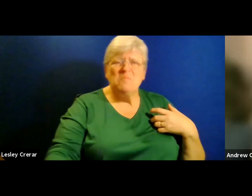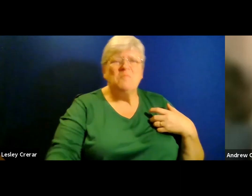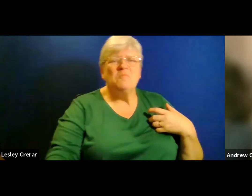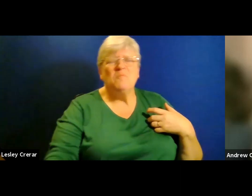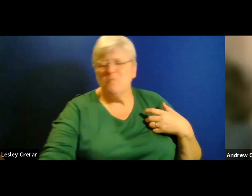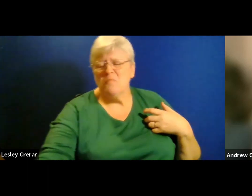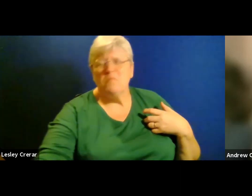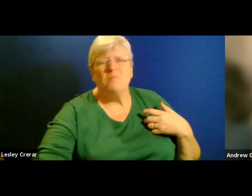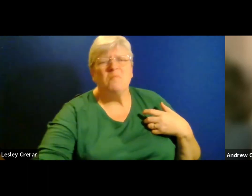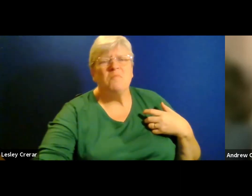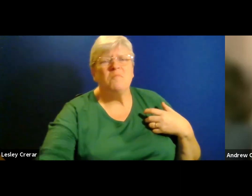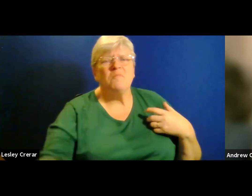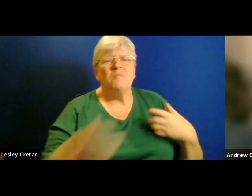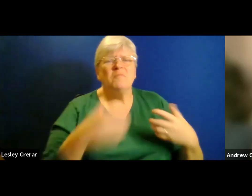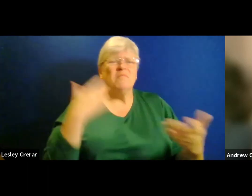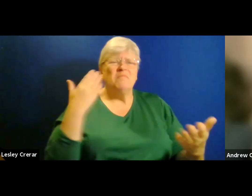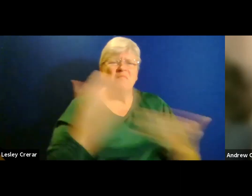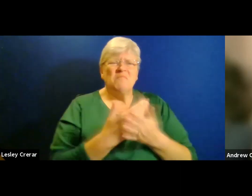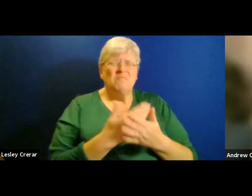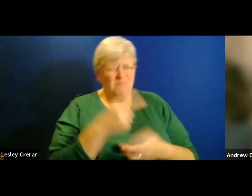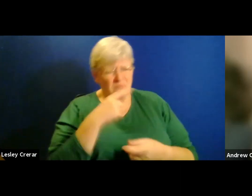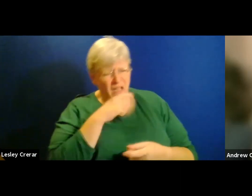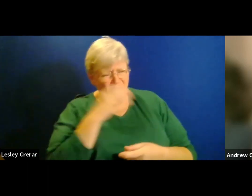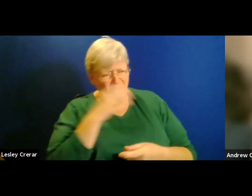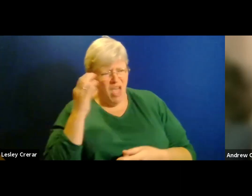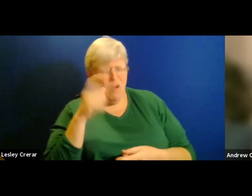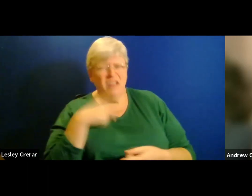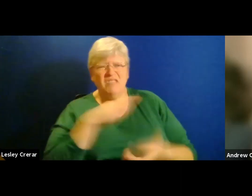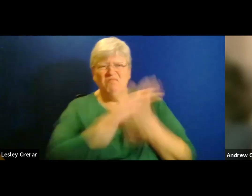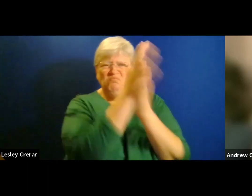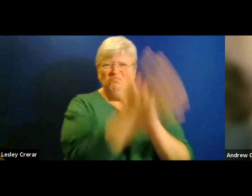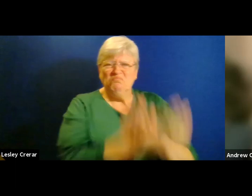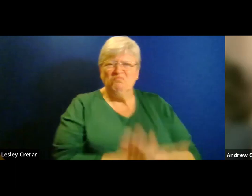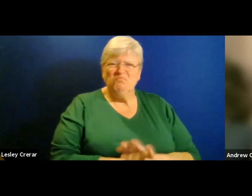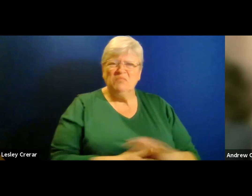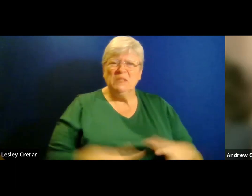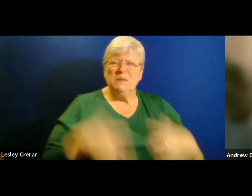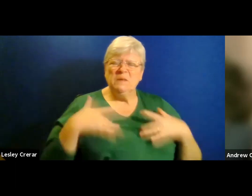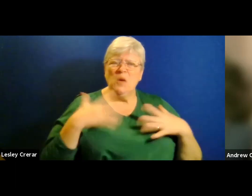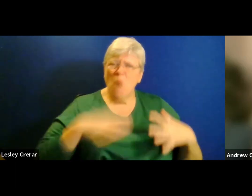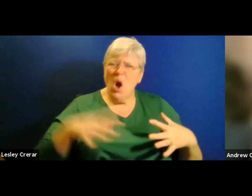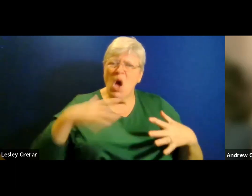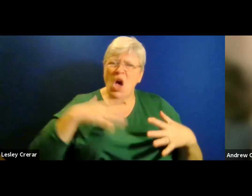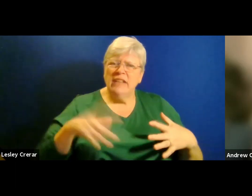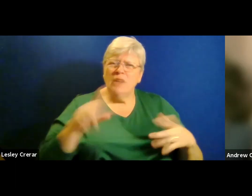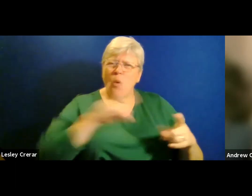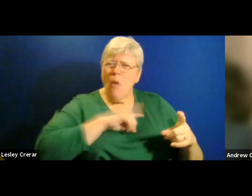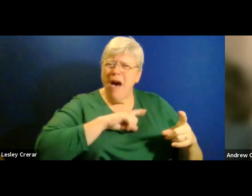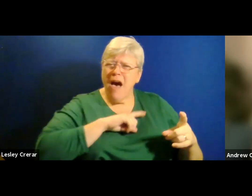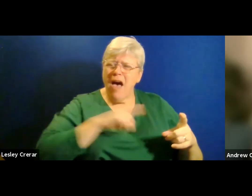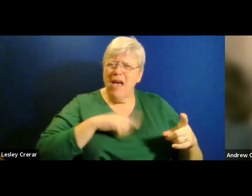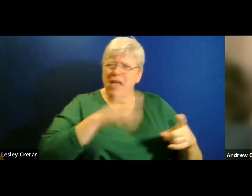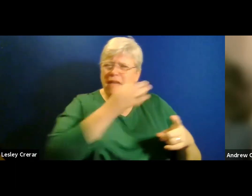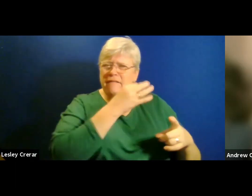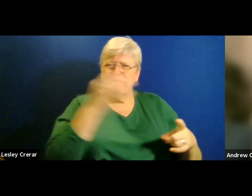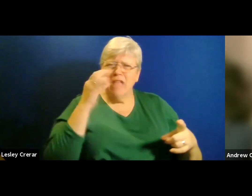easily as she could dash those flowers to bits on the hard ground. But what was provoking these feelings? Did flowers left by